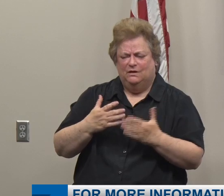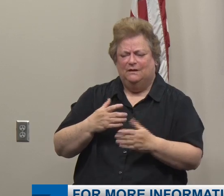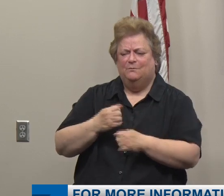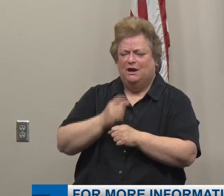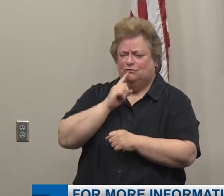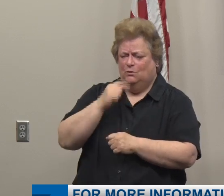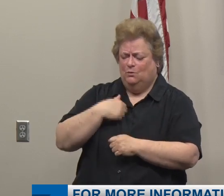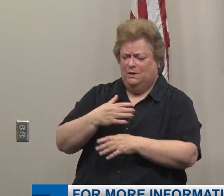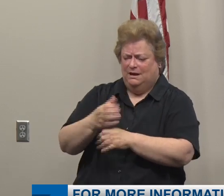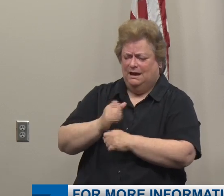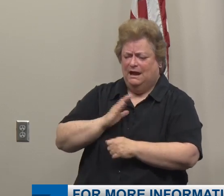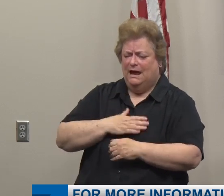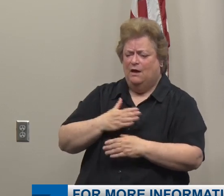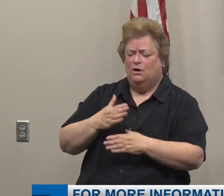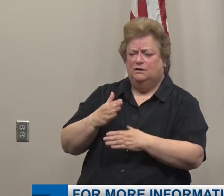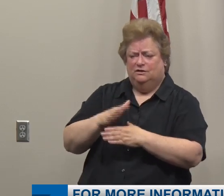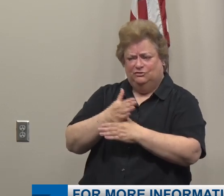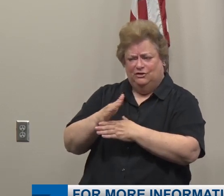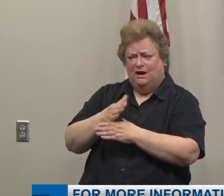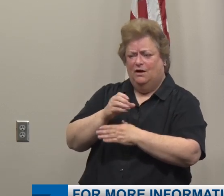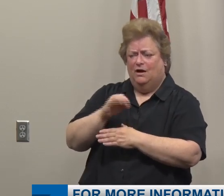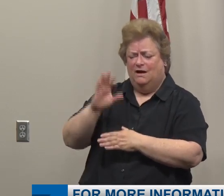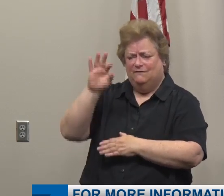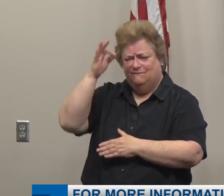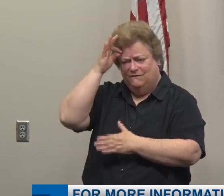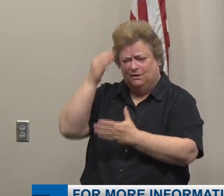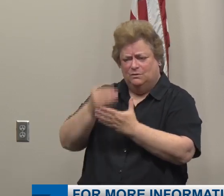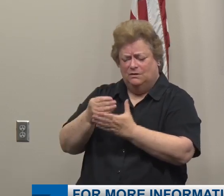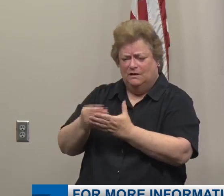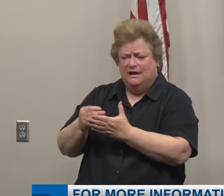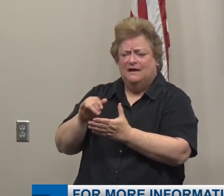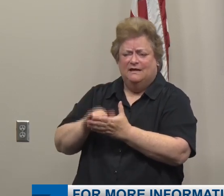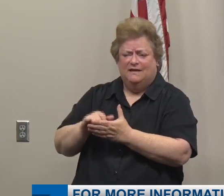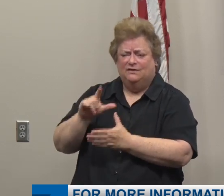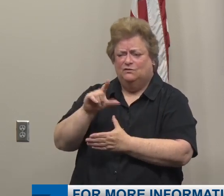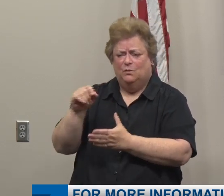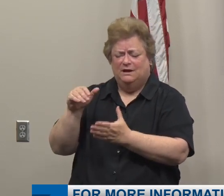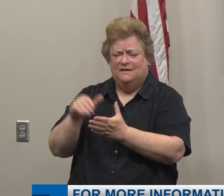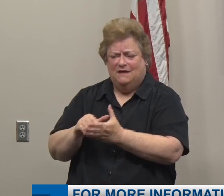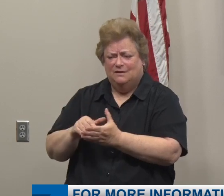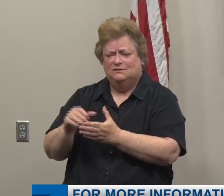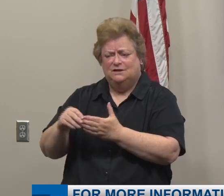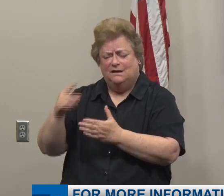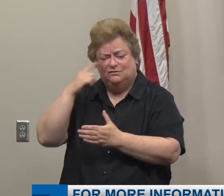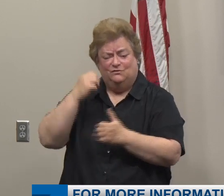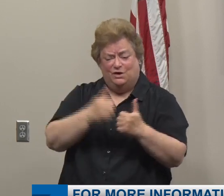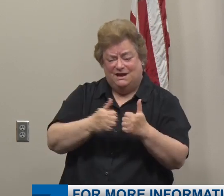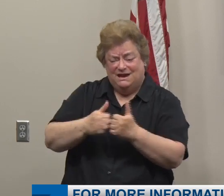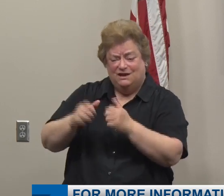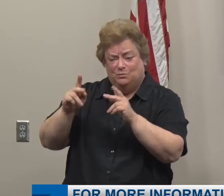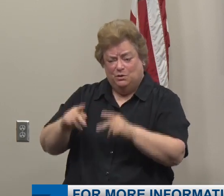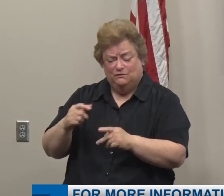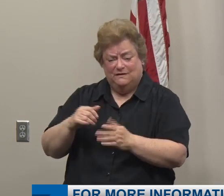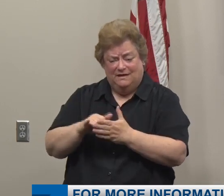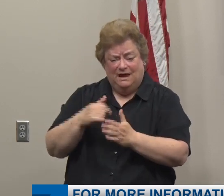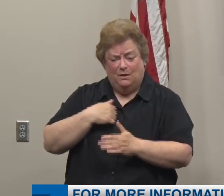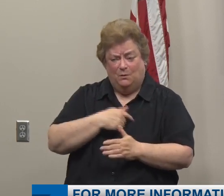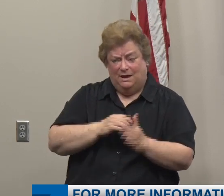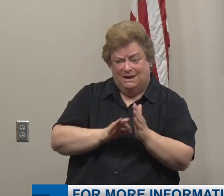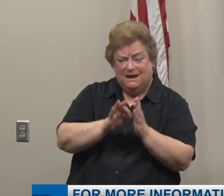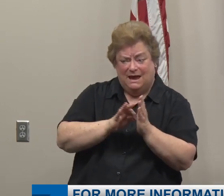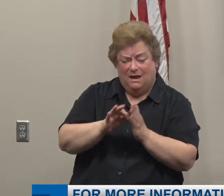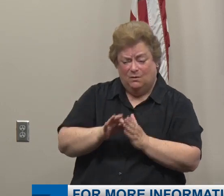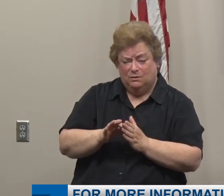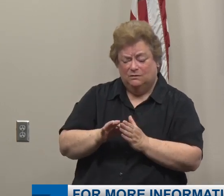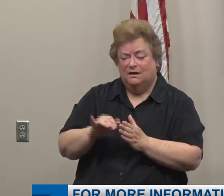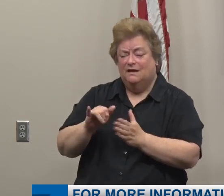fair share of federal resources and that's about twenty thousand dollars in local support for every person who is counted and these dollars help pay